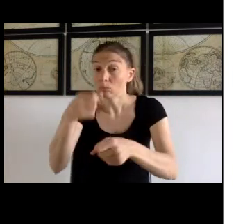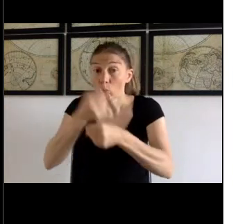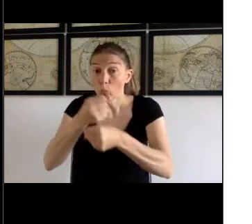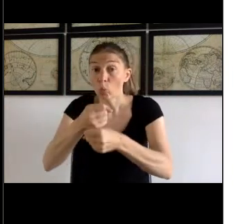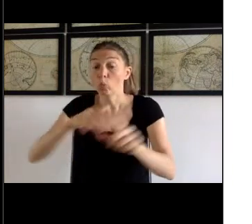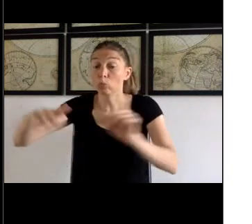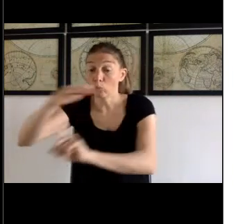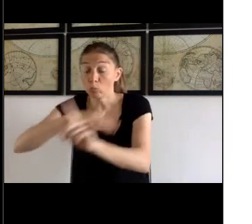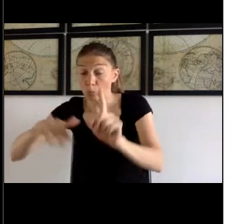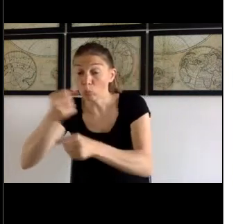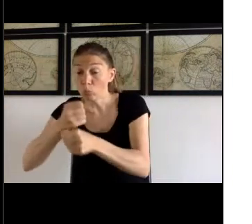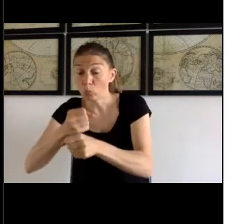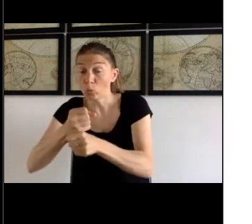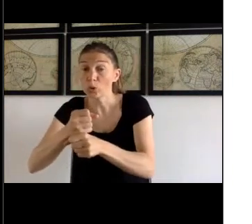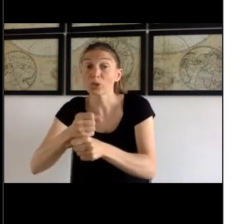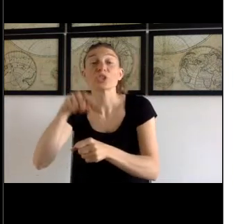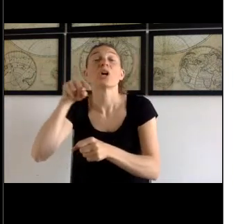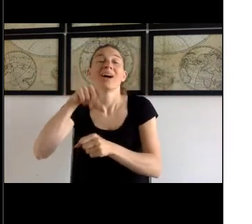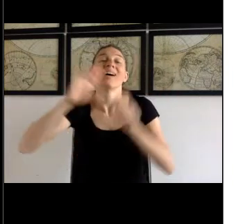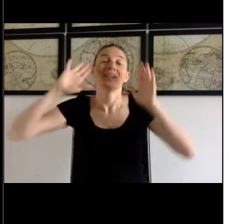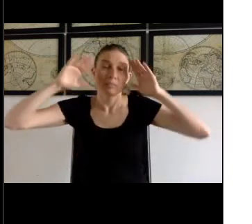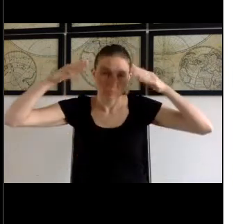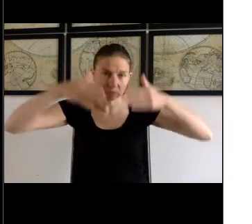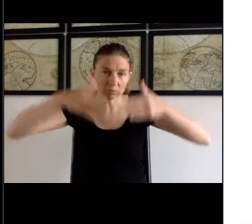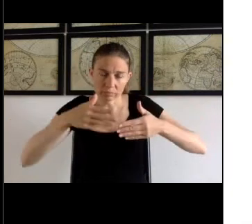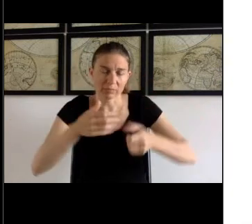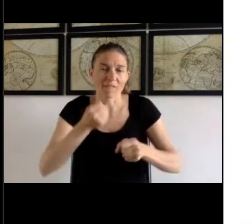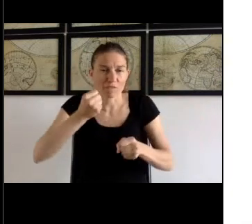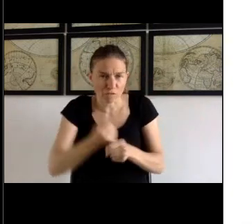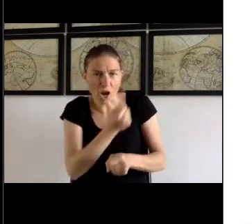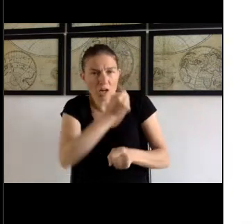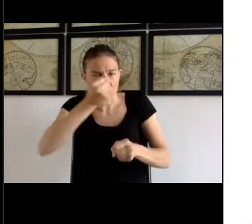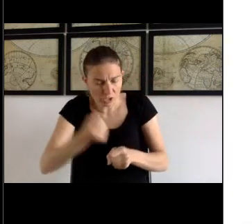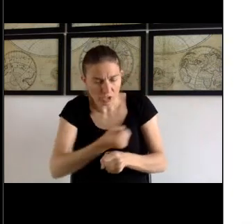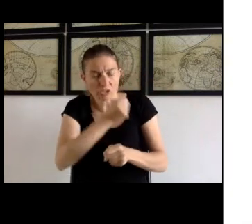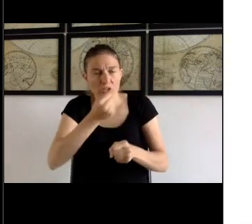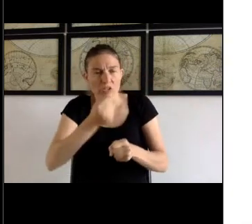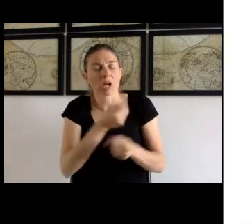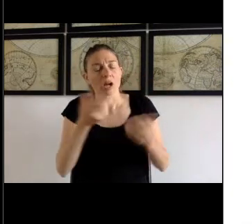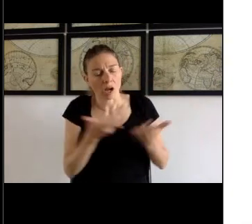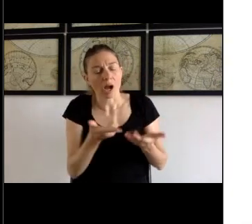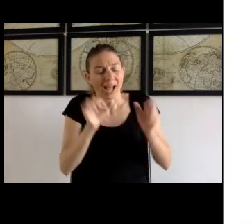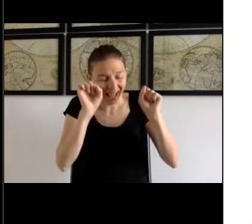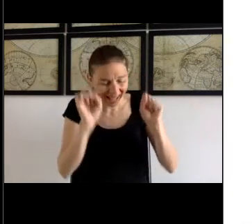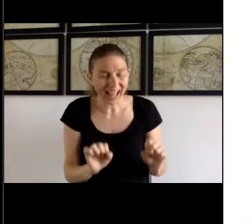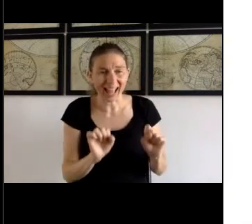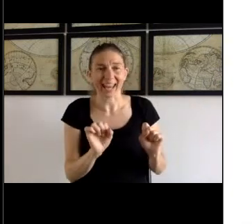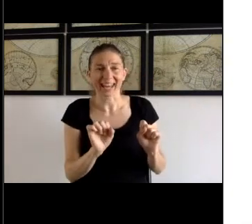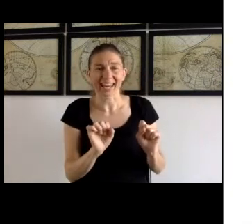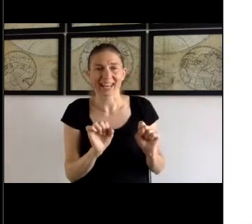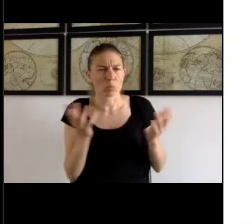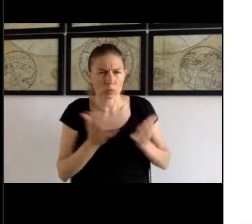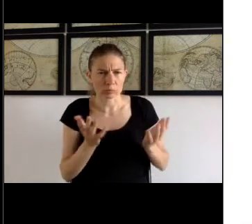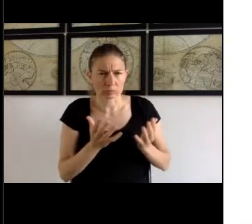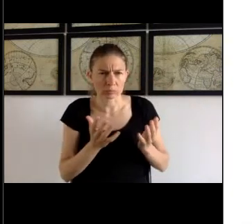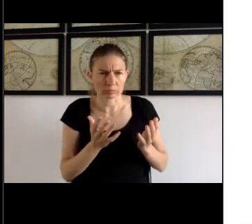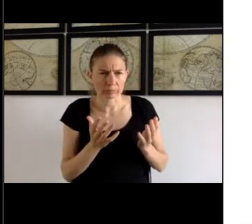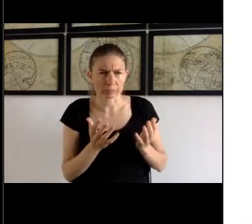functional system of evaluation to identify, in one hand, the condition of person